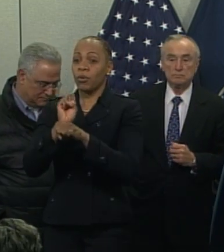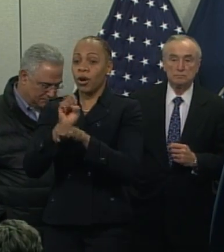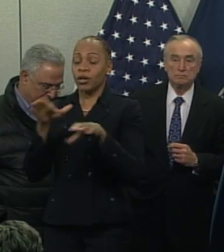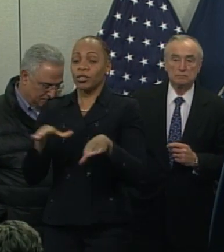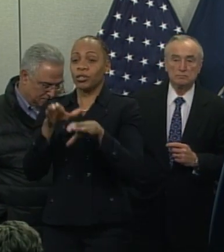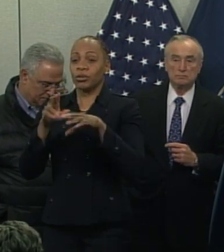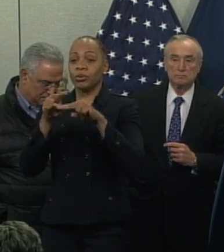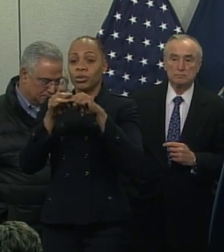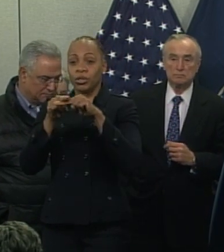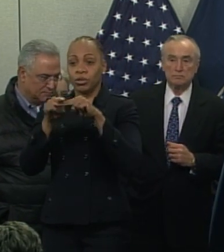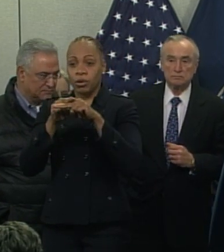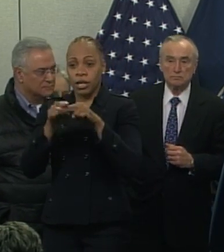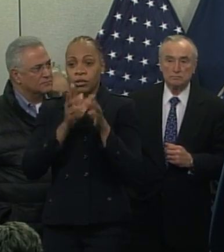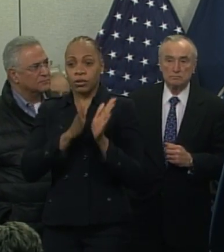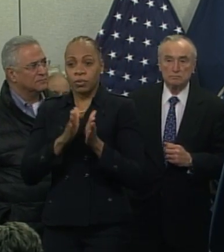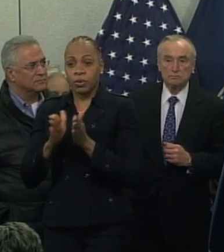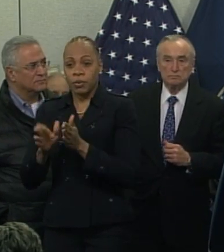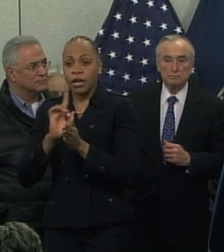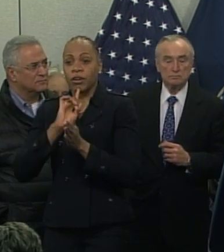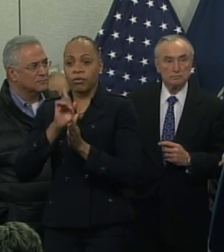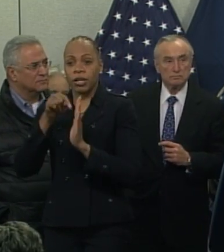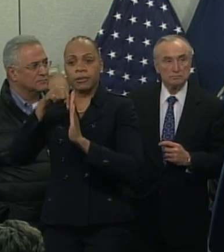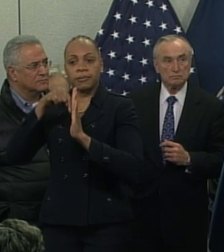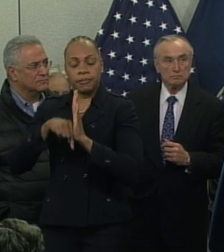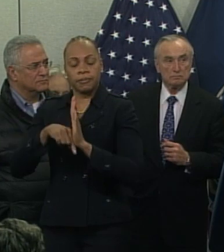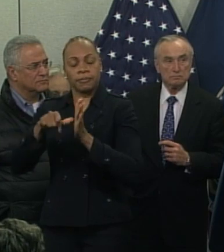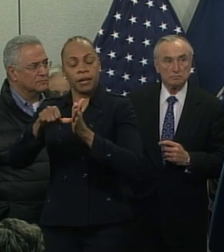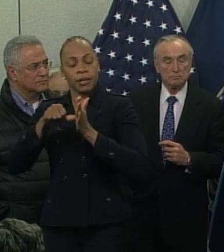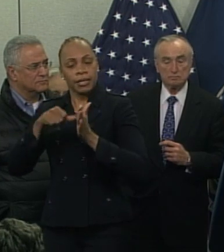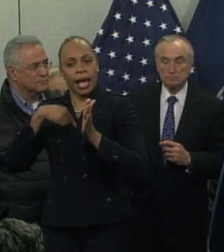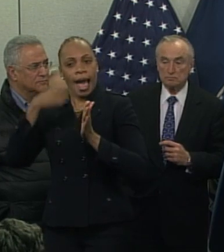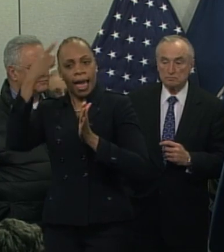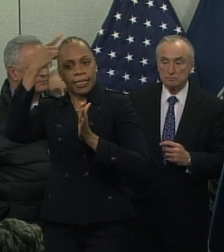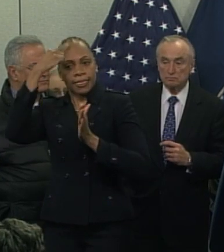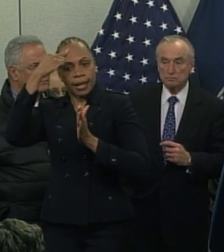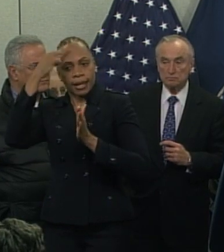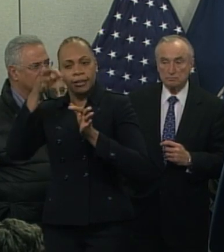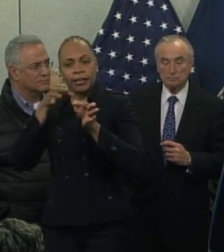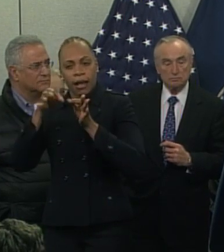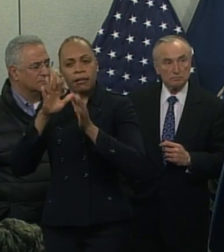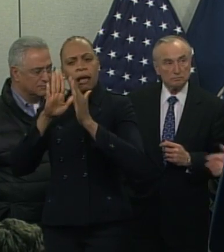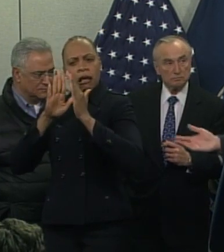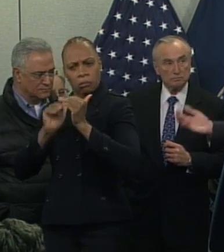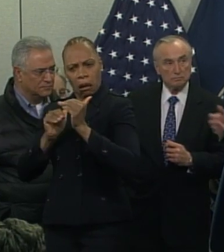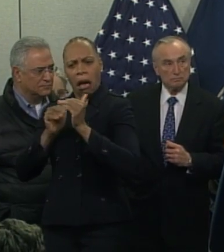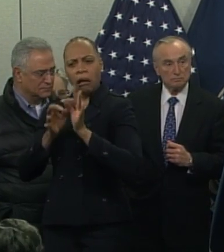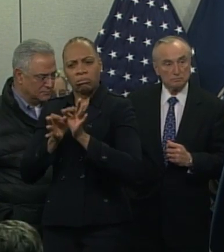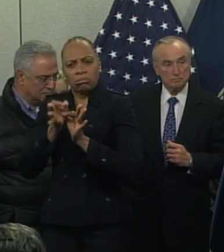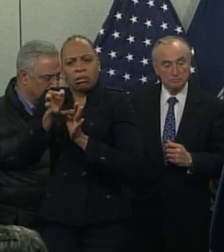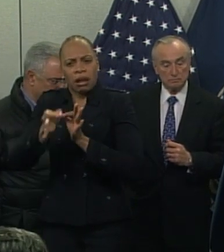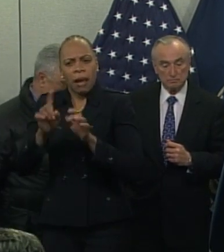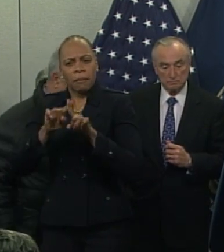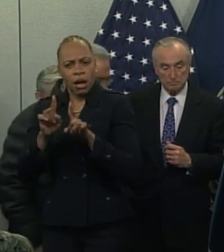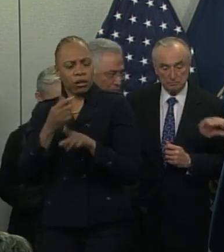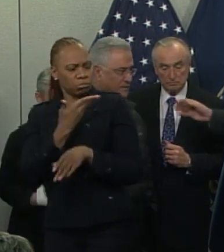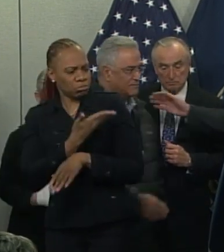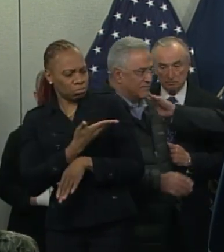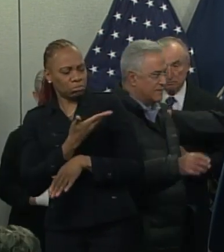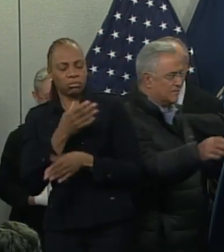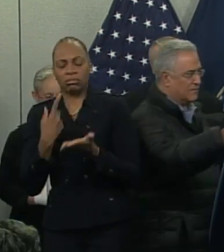to prepare is extensive and very impressive. I think we should, by definition, expect some delays. But Carmen, why don't you fill in the